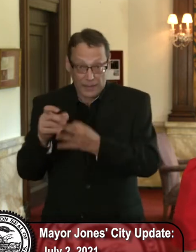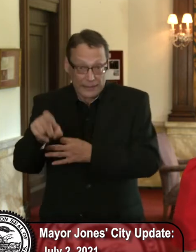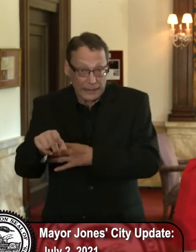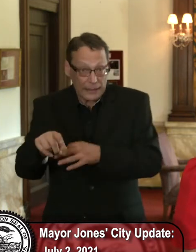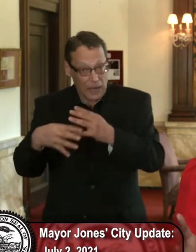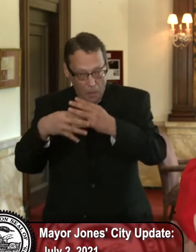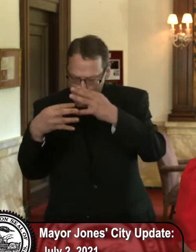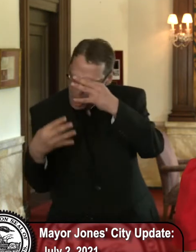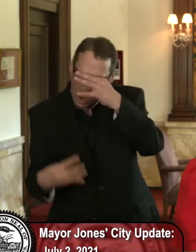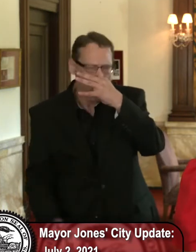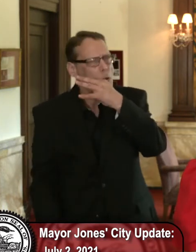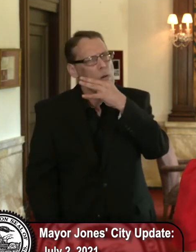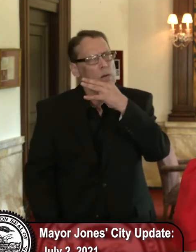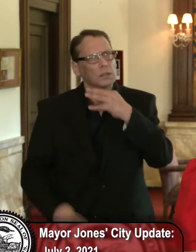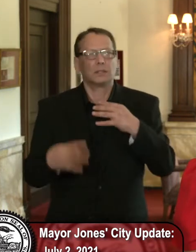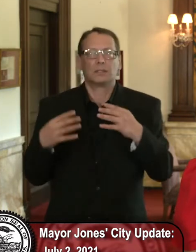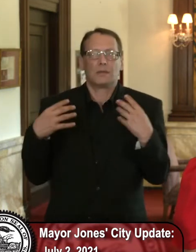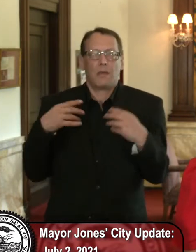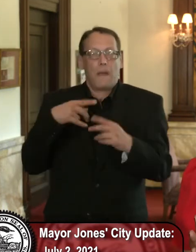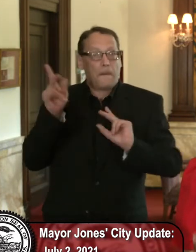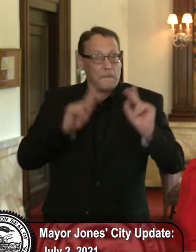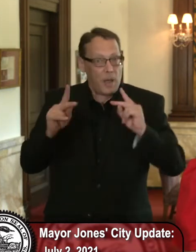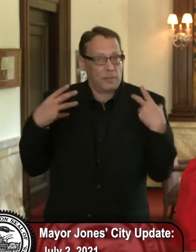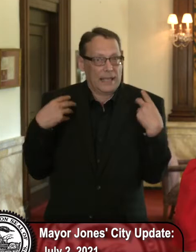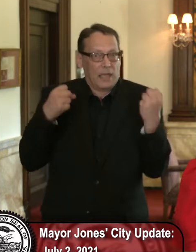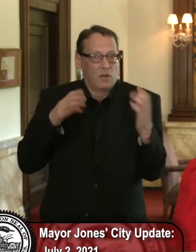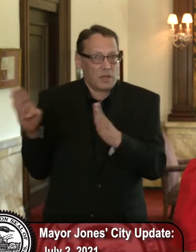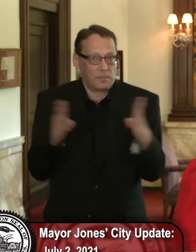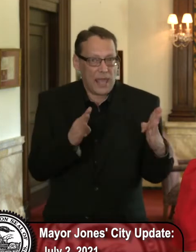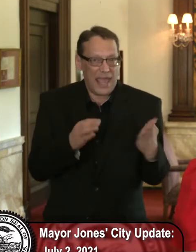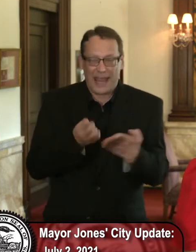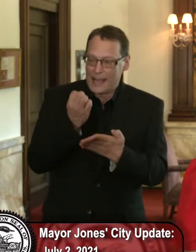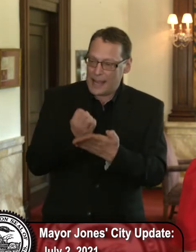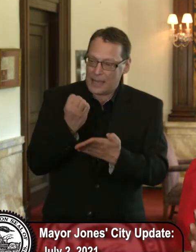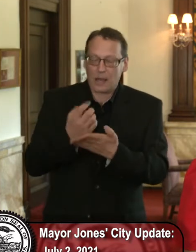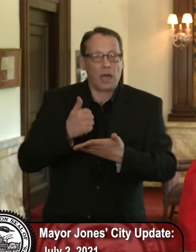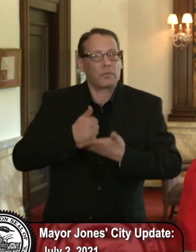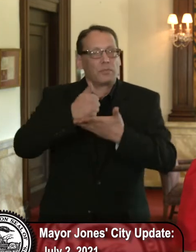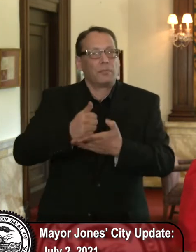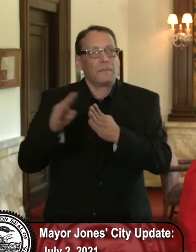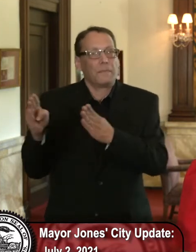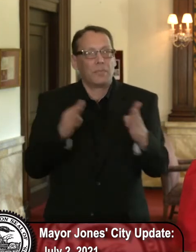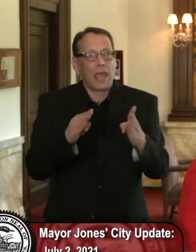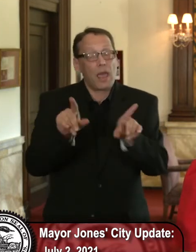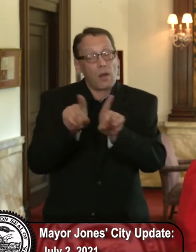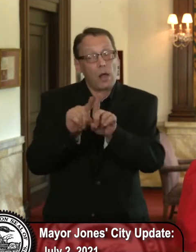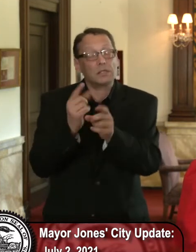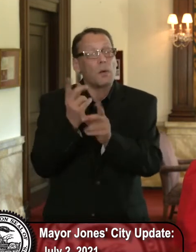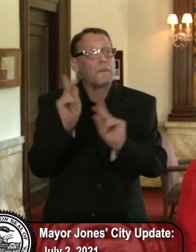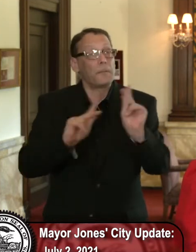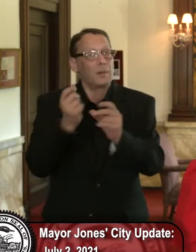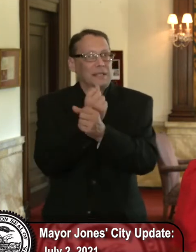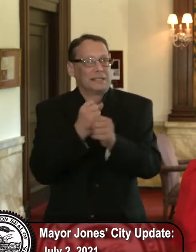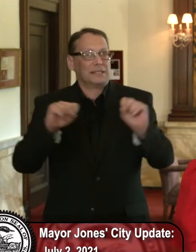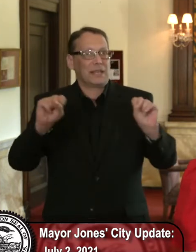more. It's a public health plan, it's an economic relief plan, and it's a public safety plan that will